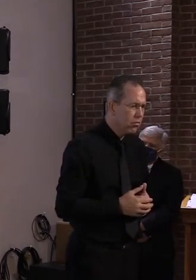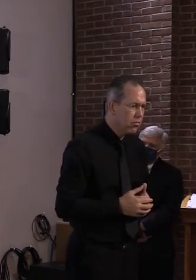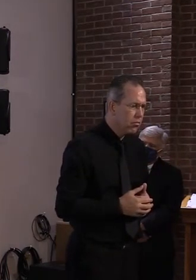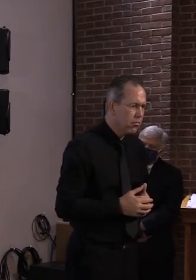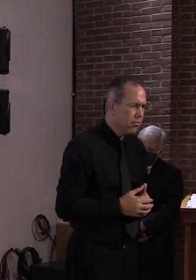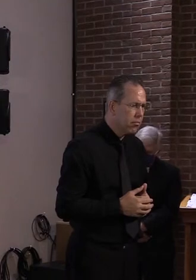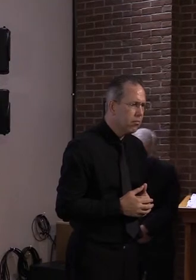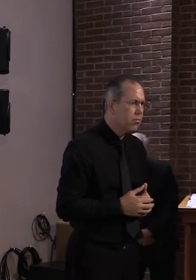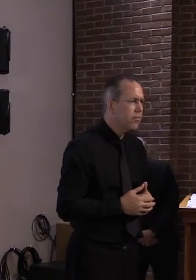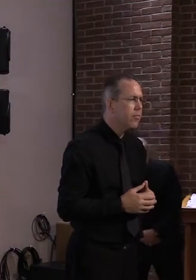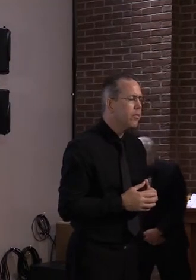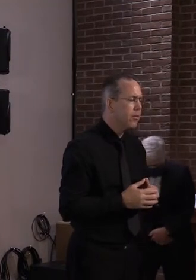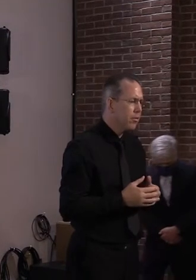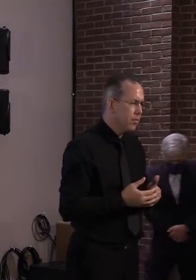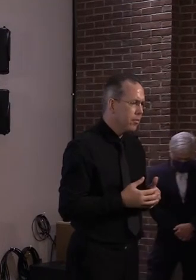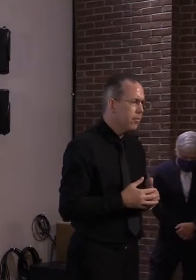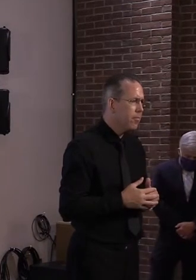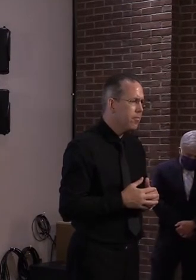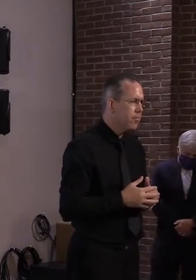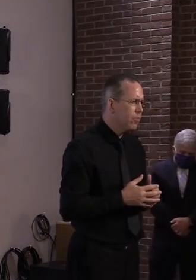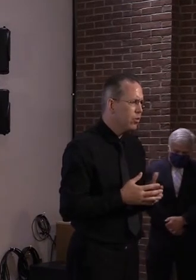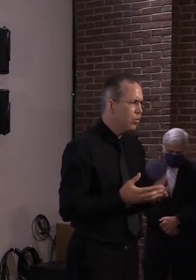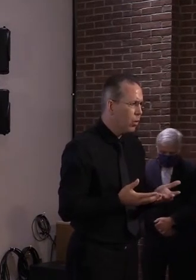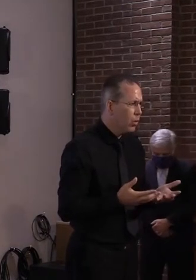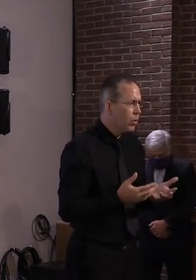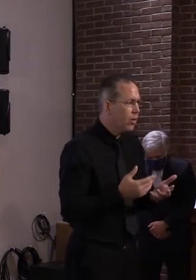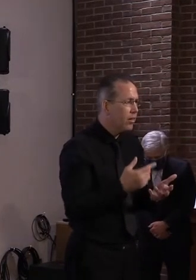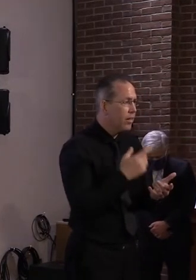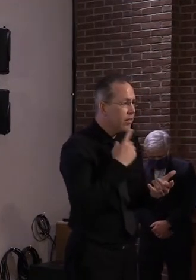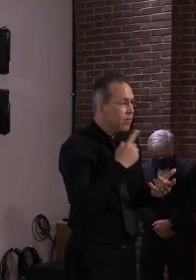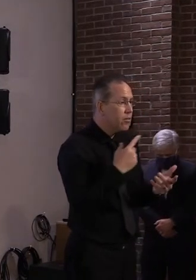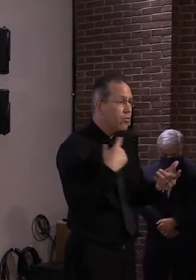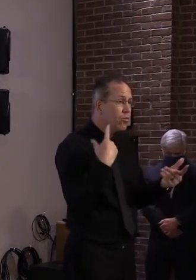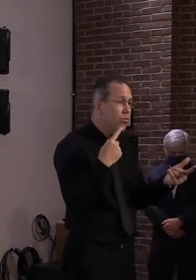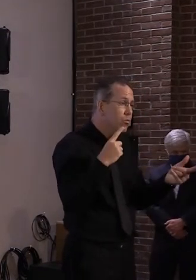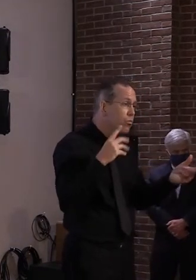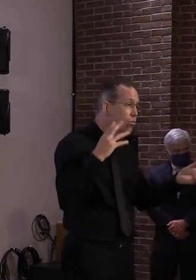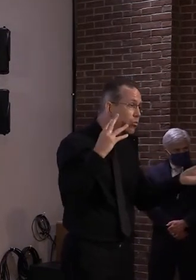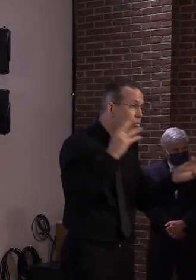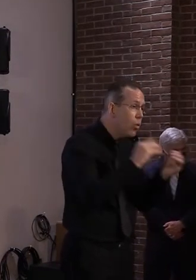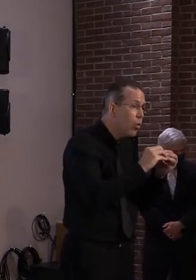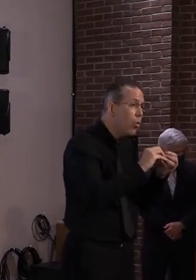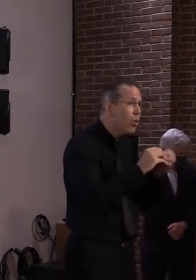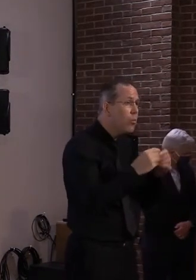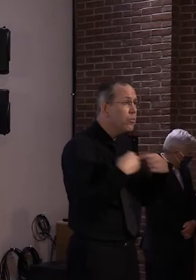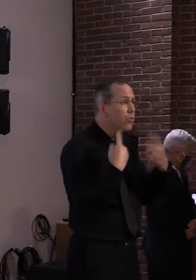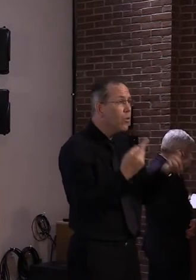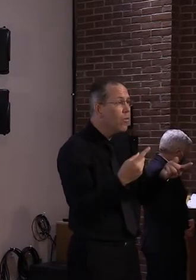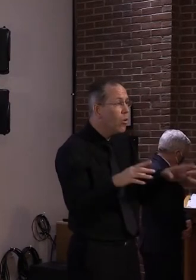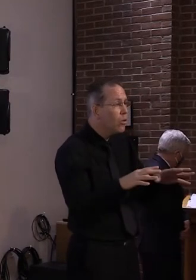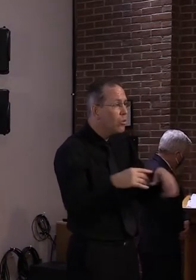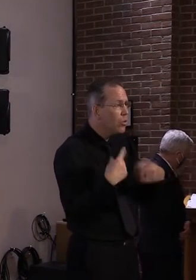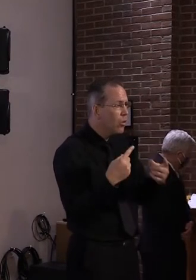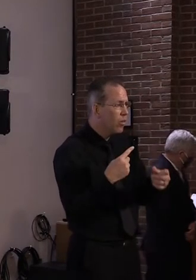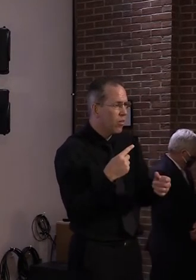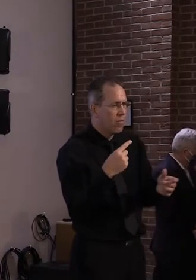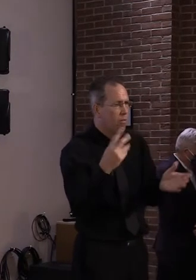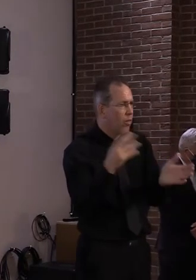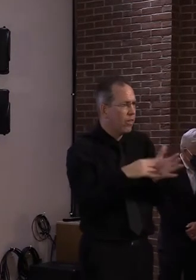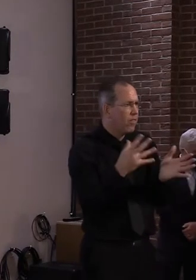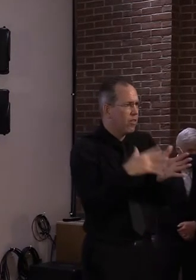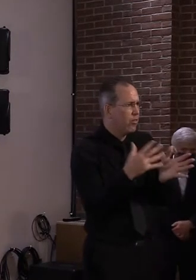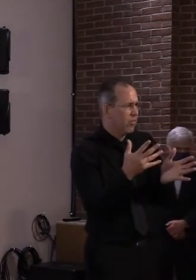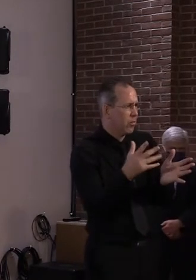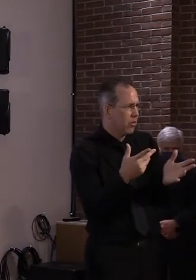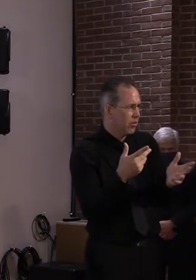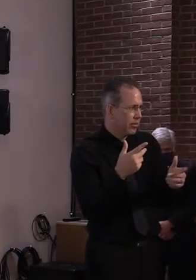1,400, 1,500 cases still seems like a lot, considering what people in the healthcare industry tell me. But maybe that isn't so